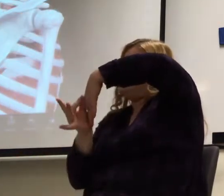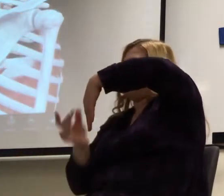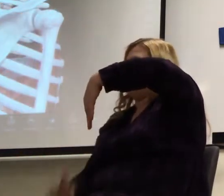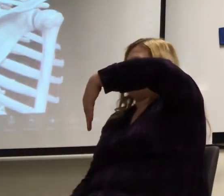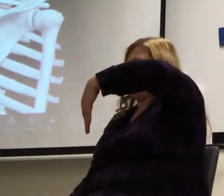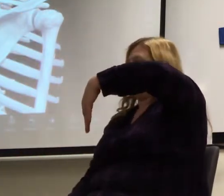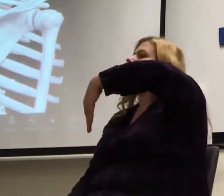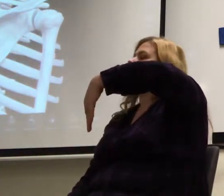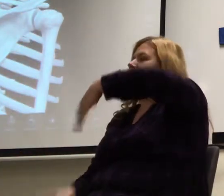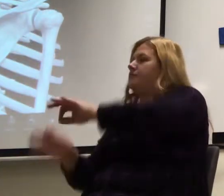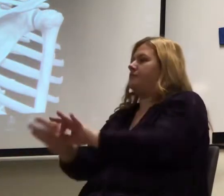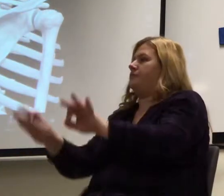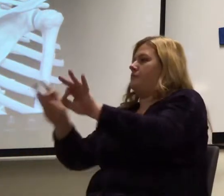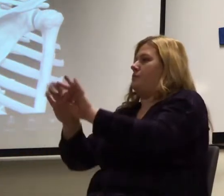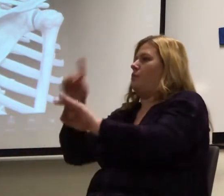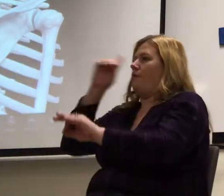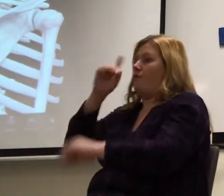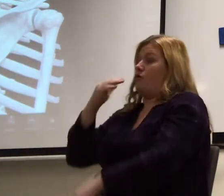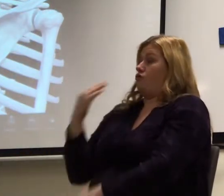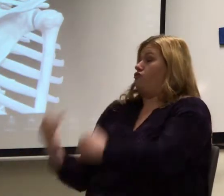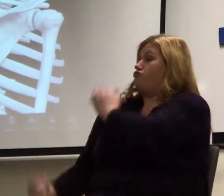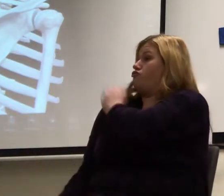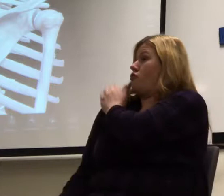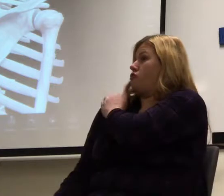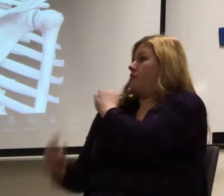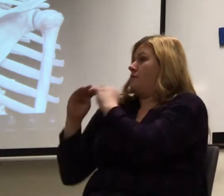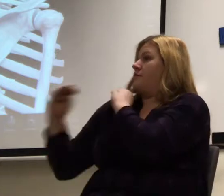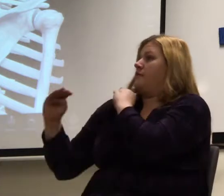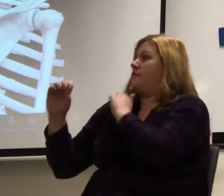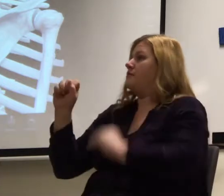Those are important for shoulder stabilization.